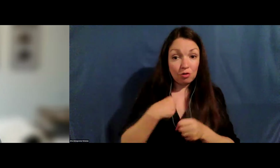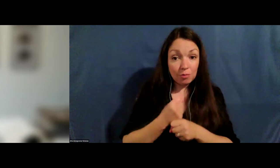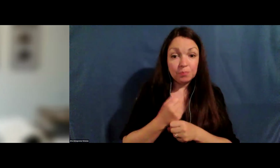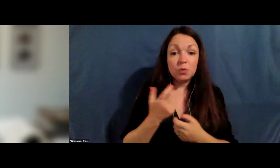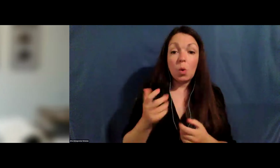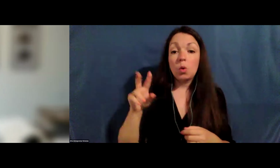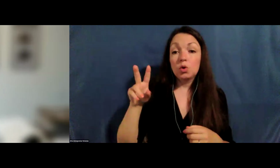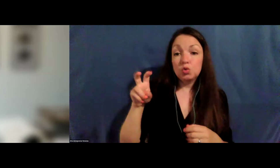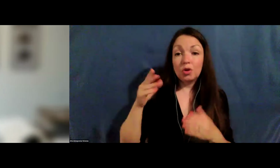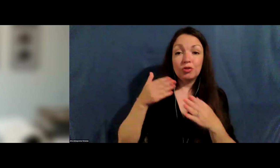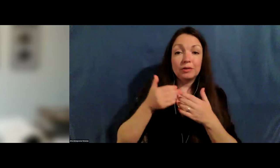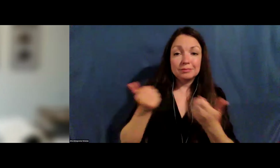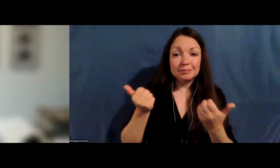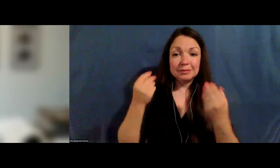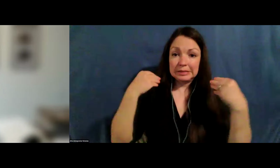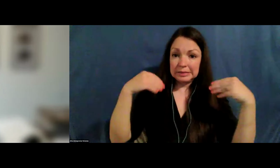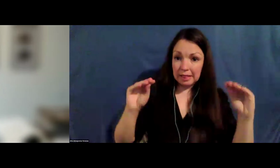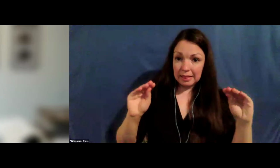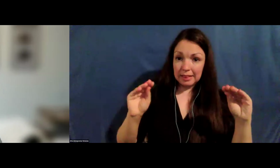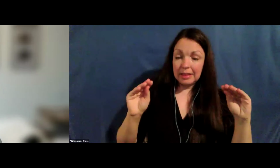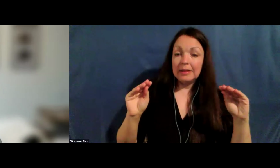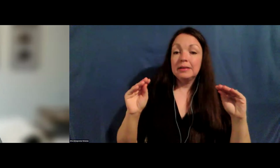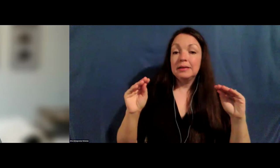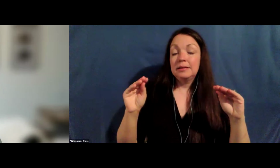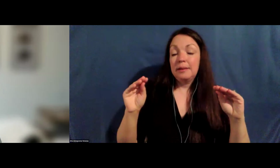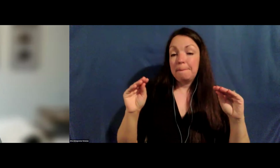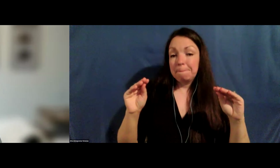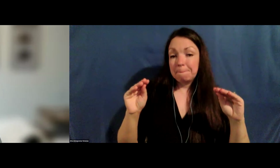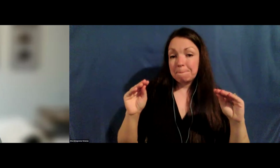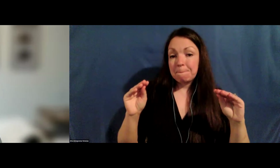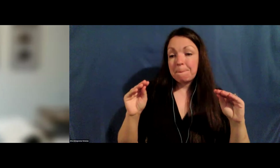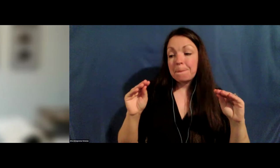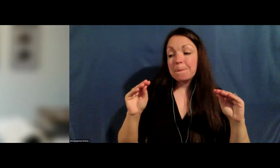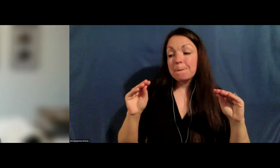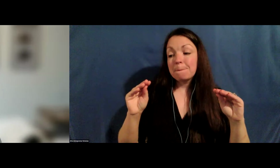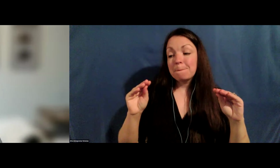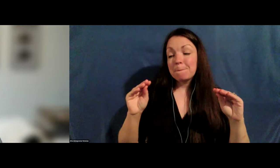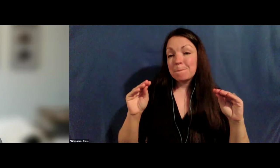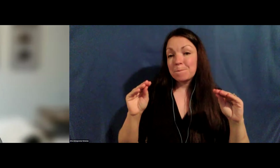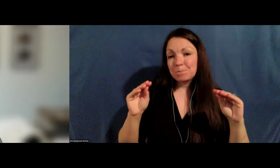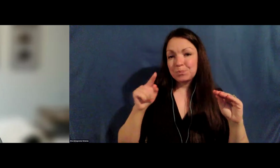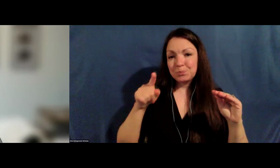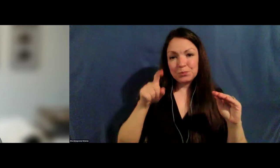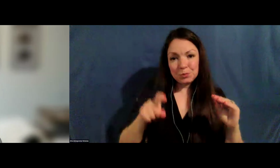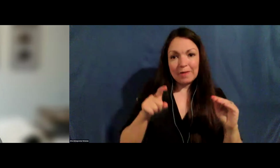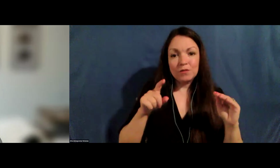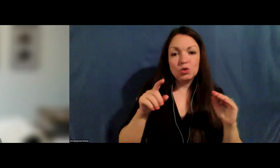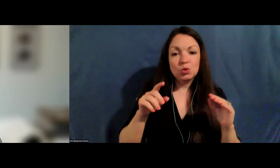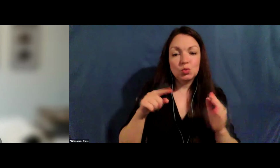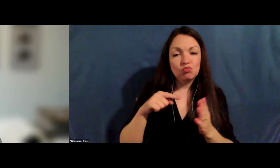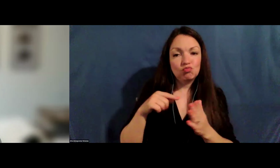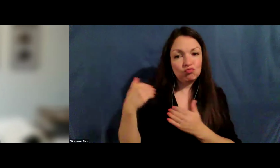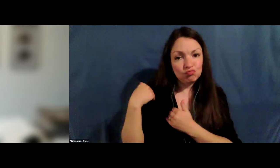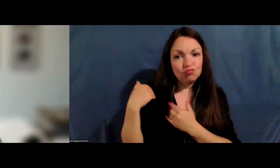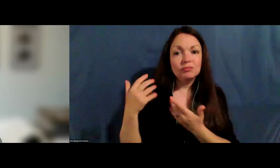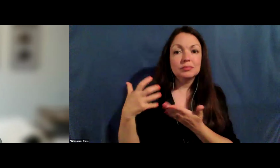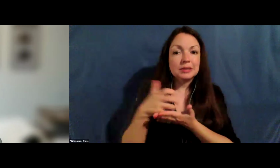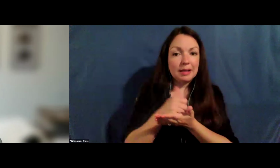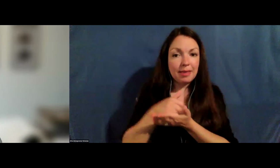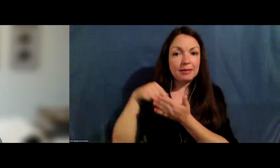200 separate sales transaction, then you would have a duty to collect and remit as what's